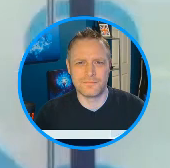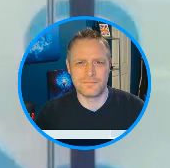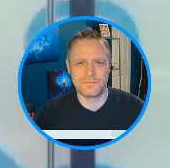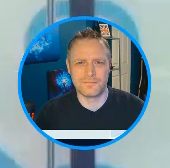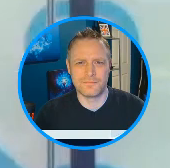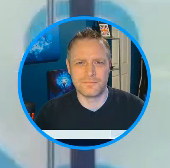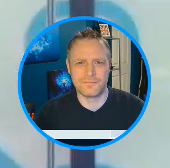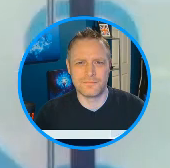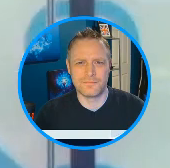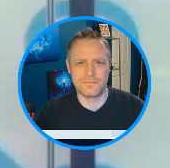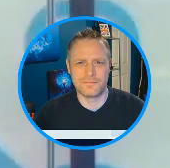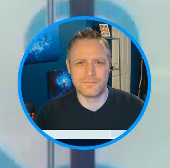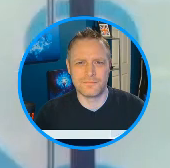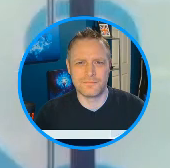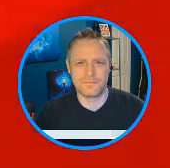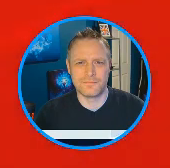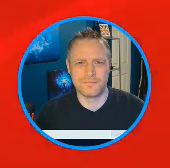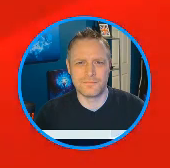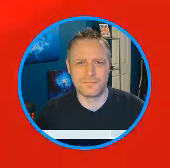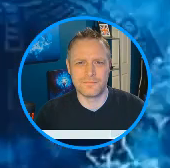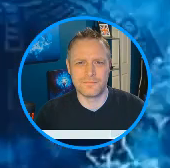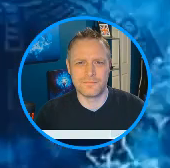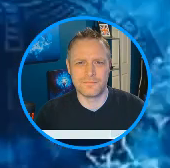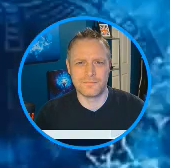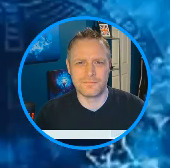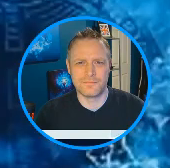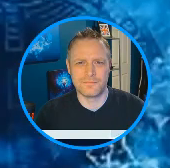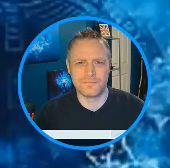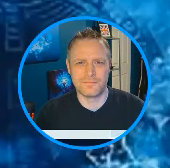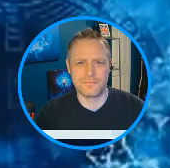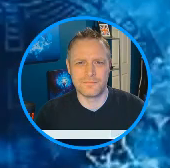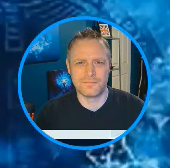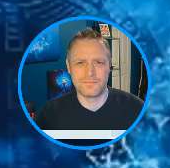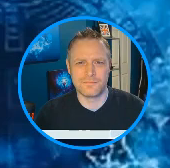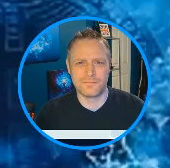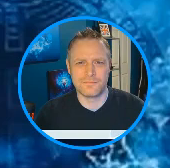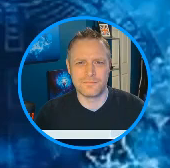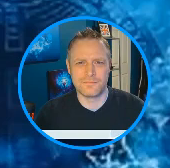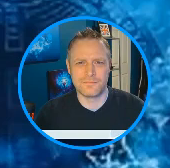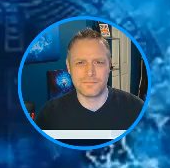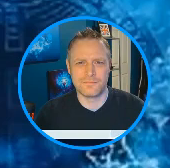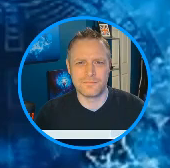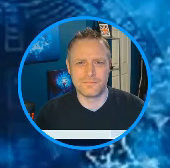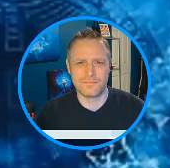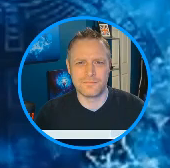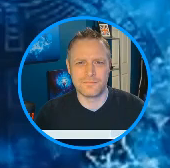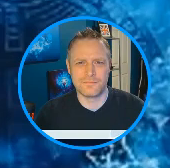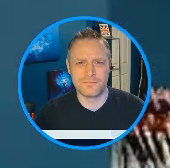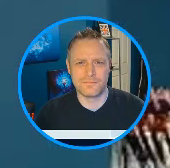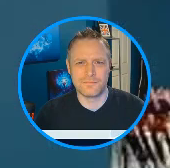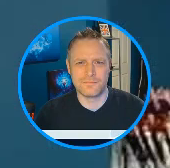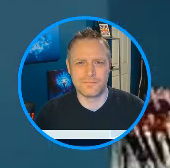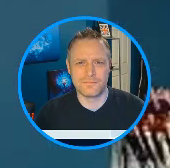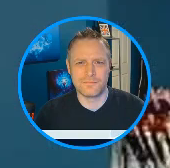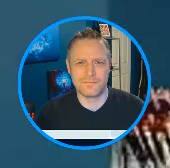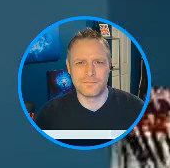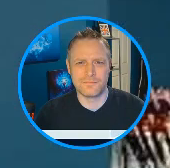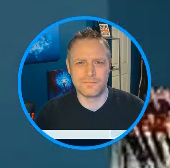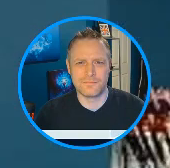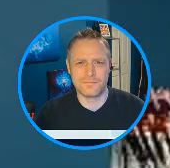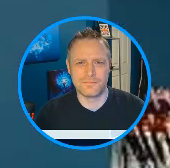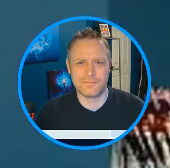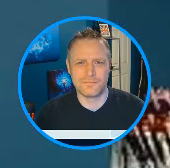Harris. Lee, what do you think? Is this the end for the Scottish independence and Humza